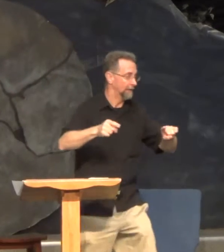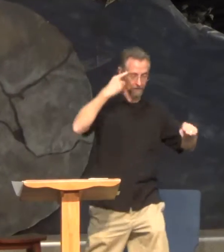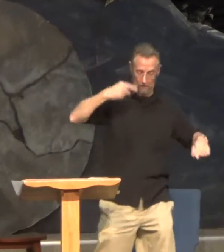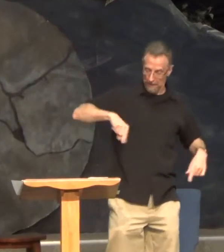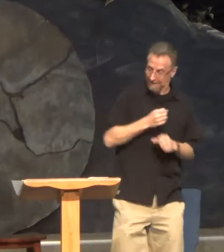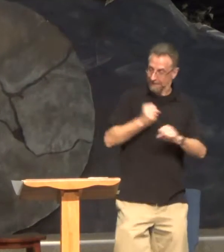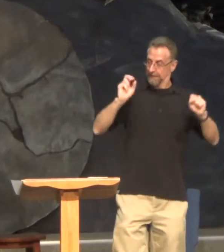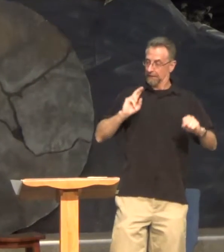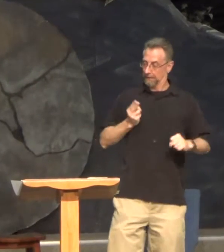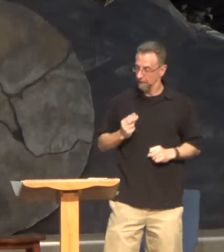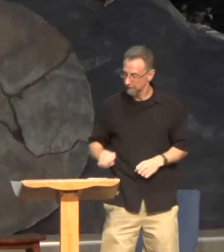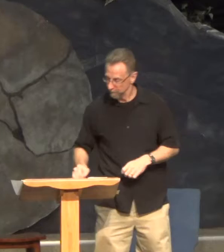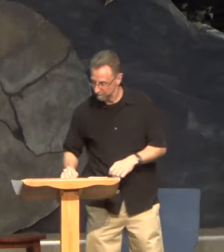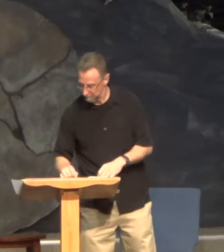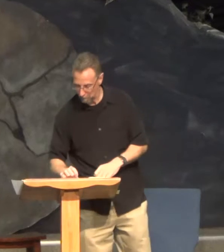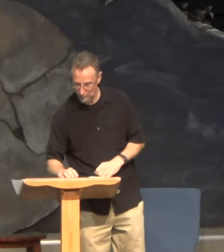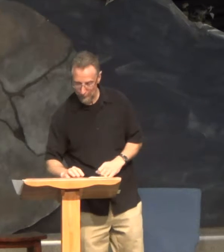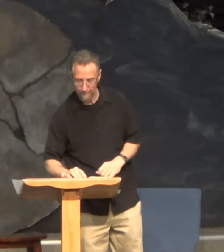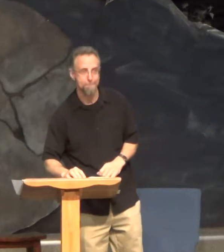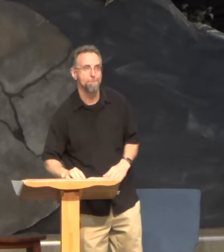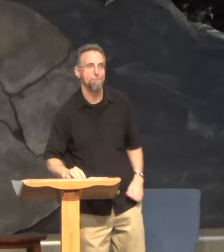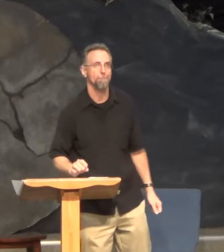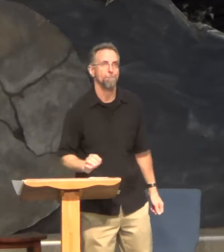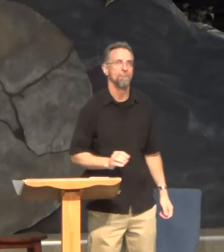that he came for us, that we are saved through him.